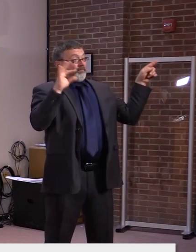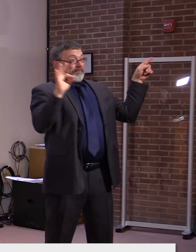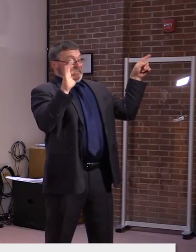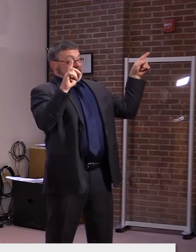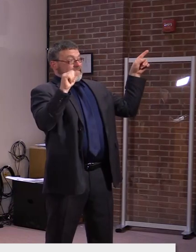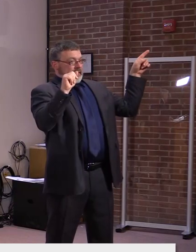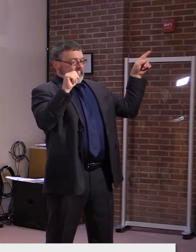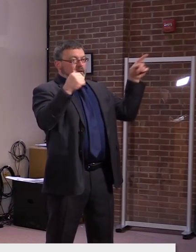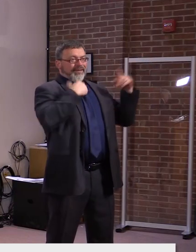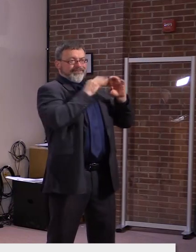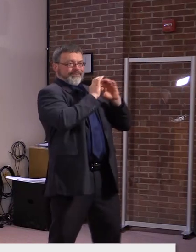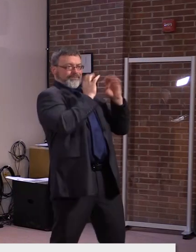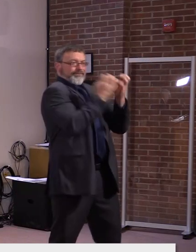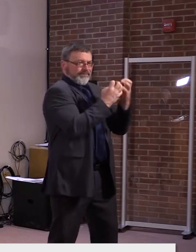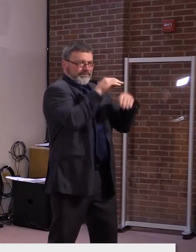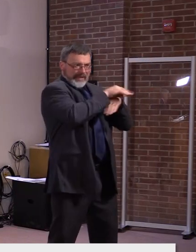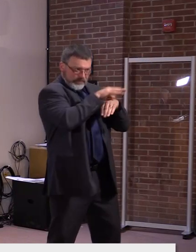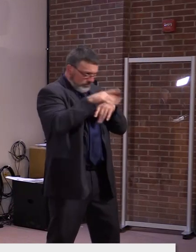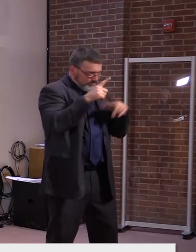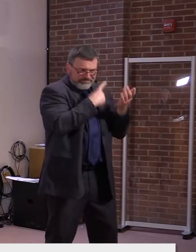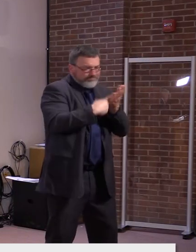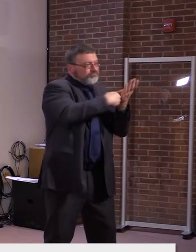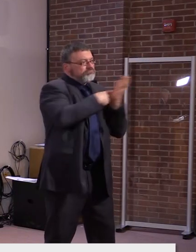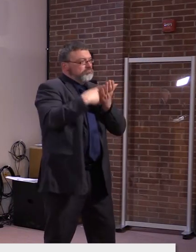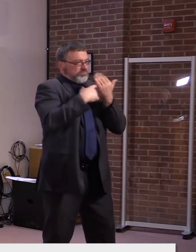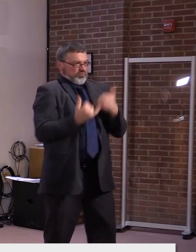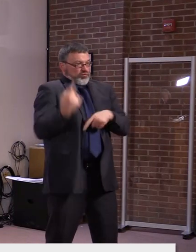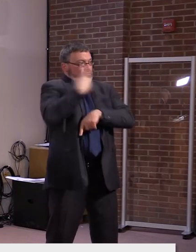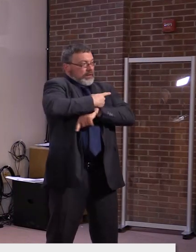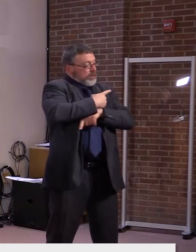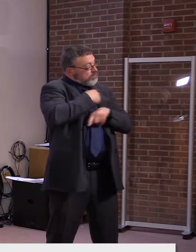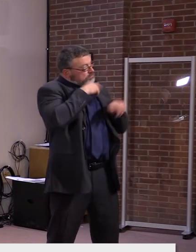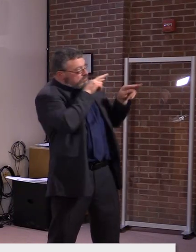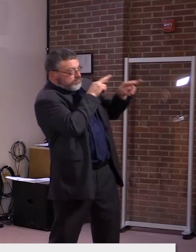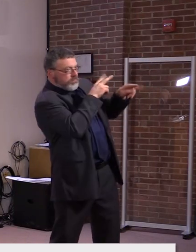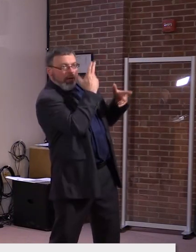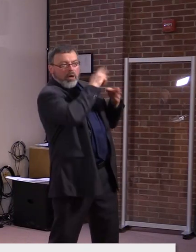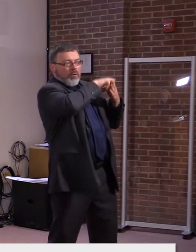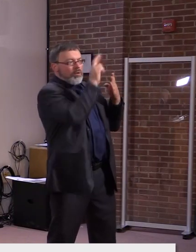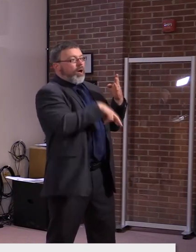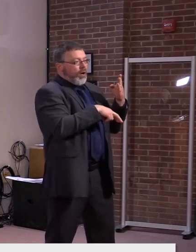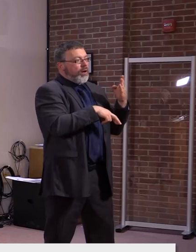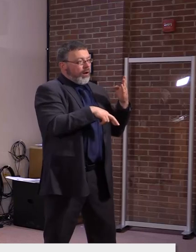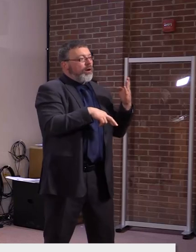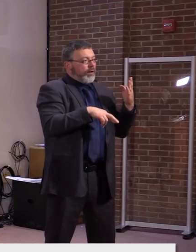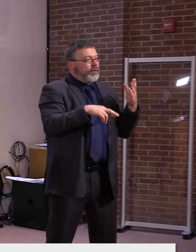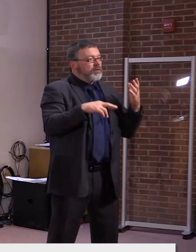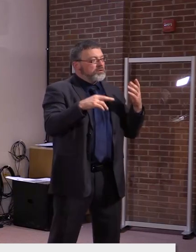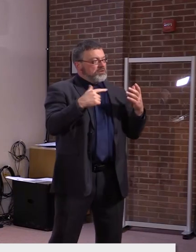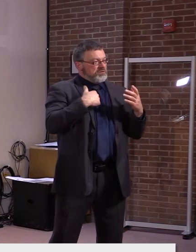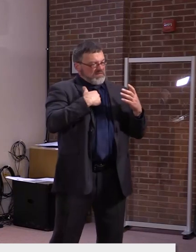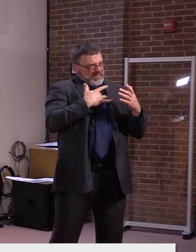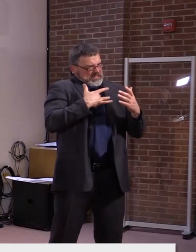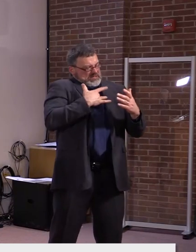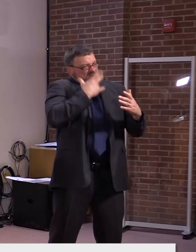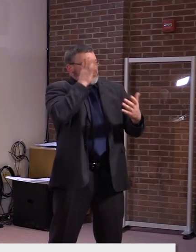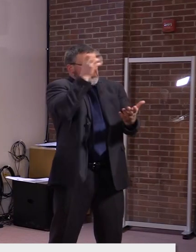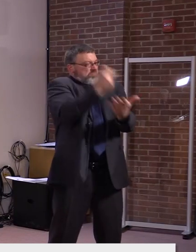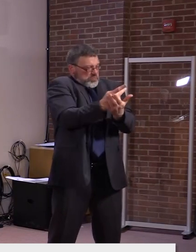the CDC will make a final determination for approval. We're finalizing the process to vaccinate